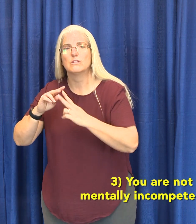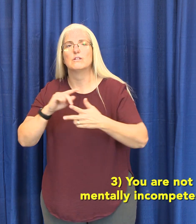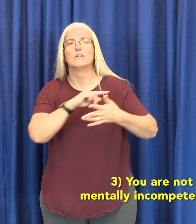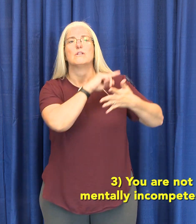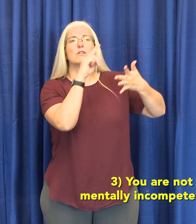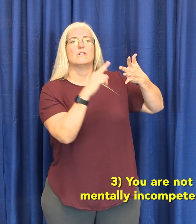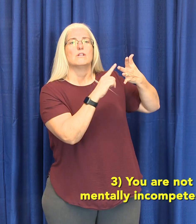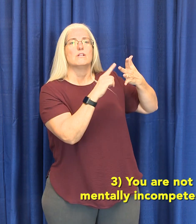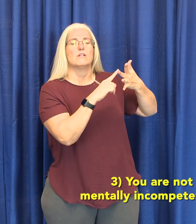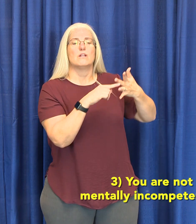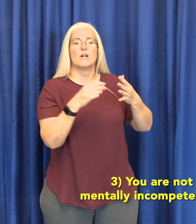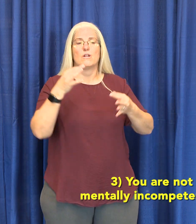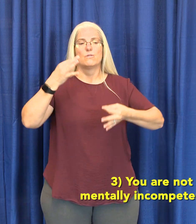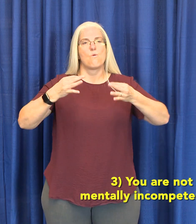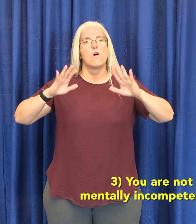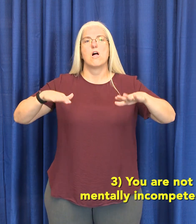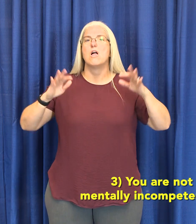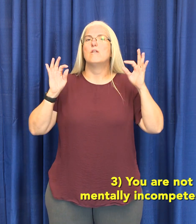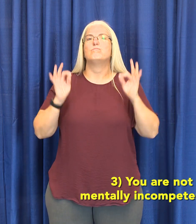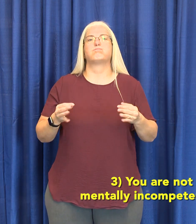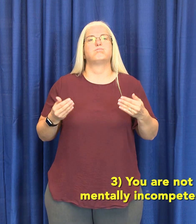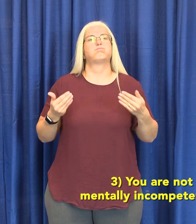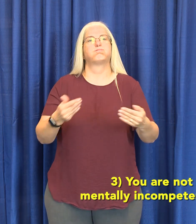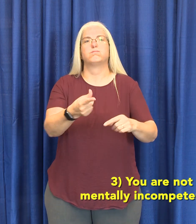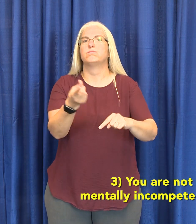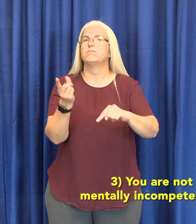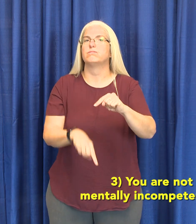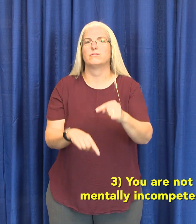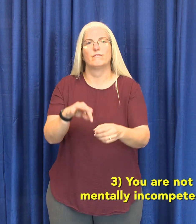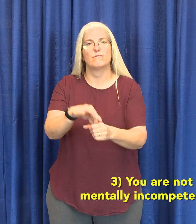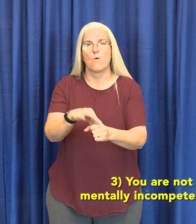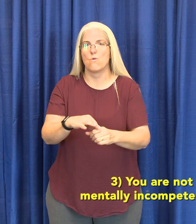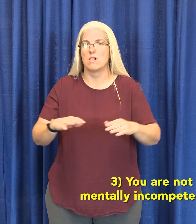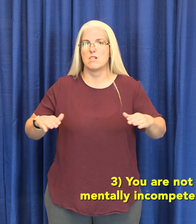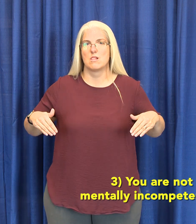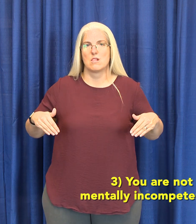3. You are not currently found mentally incompetent to vote by a court.